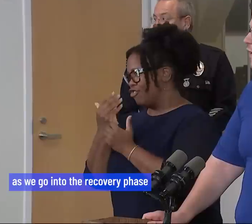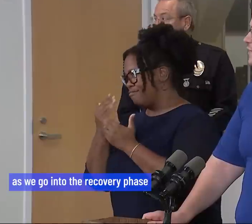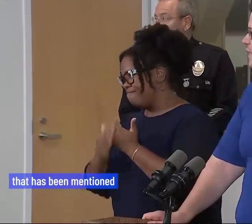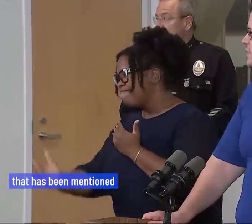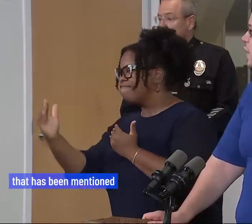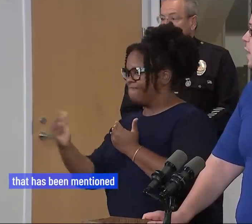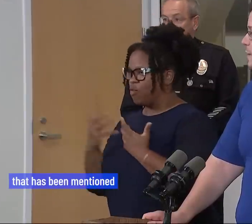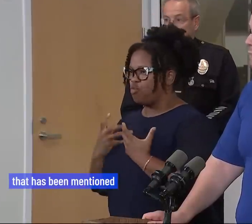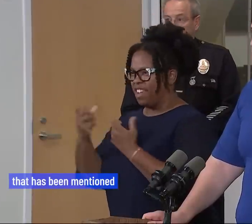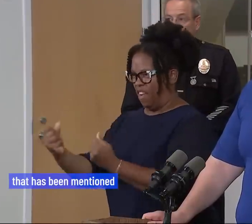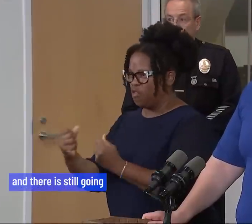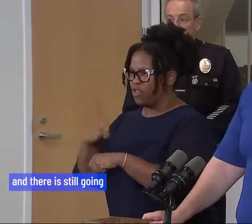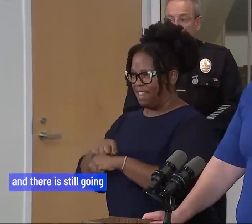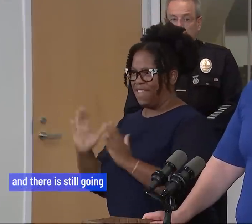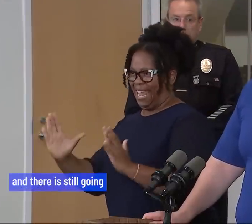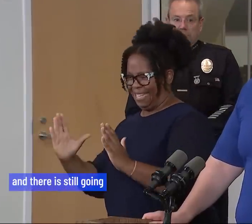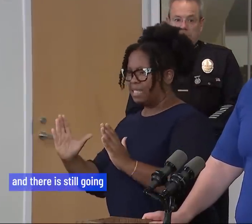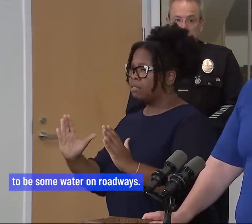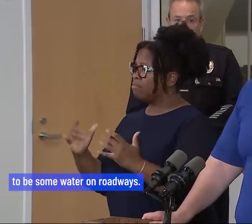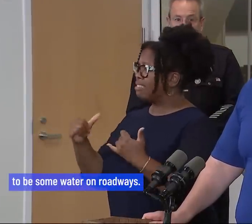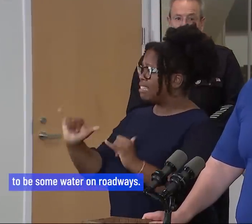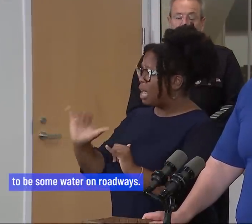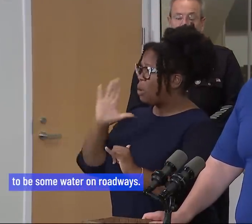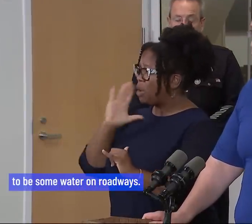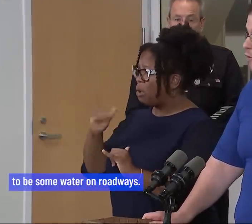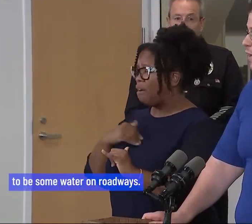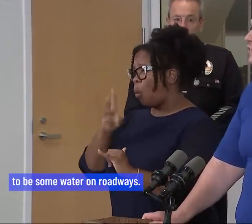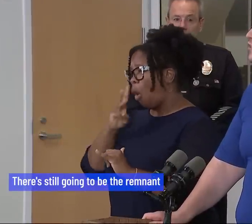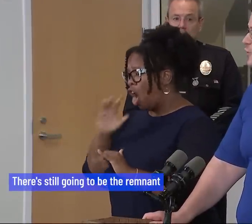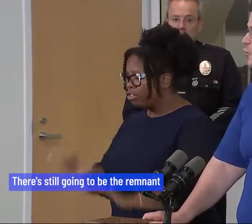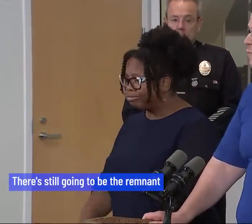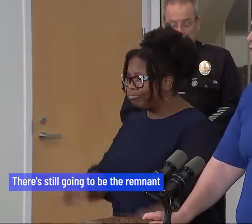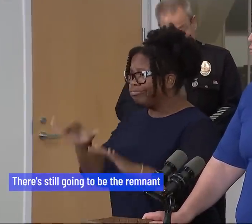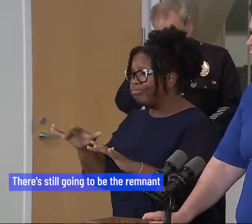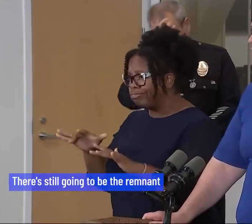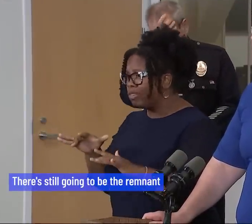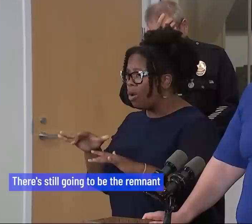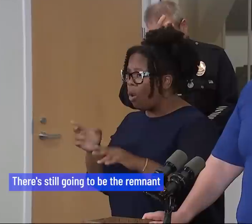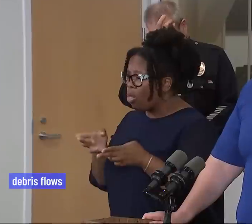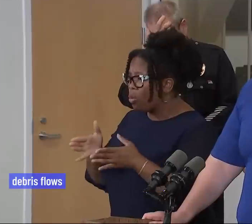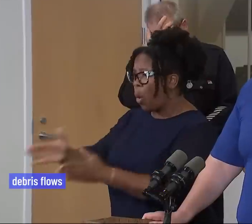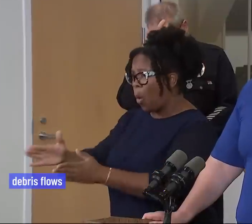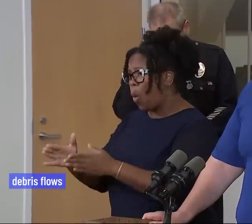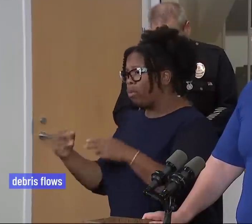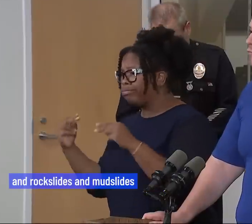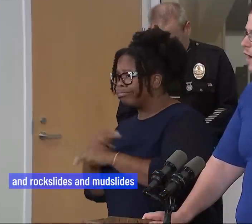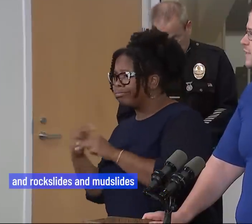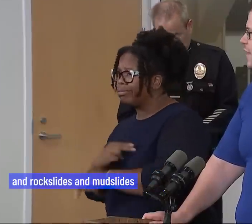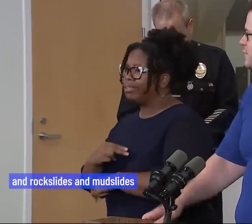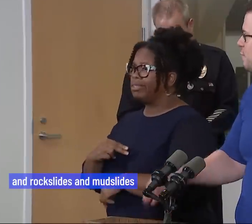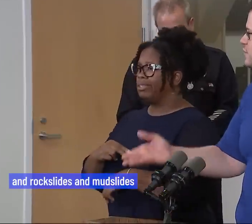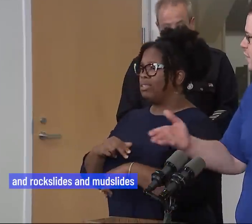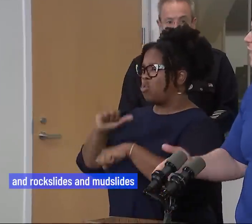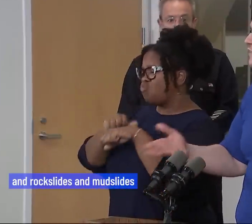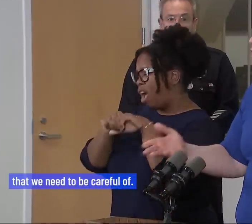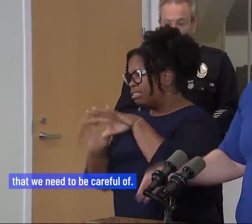recovery phase that has been mentioned. And there is still going to be some water on roadways. There's still going to be the remnant debris flows and rock